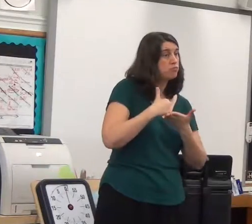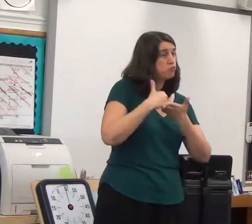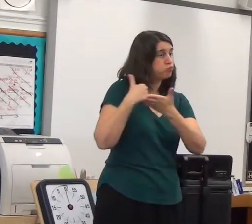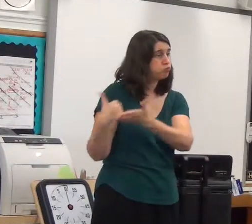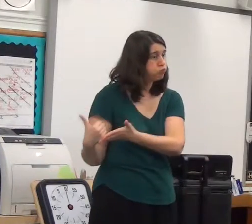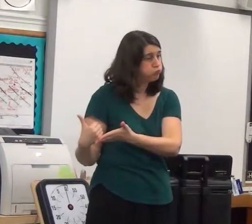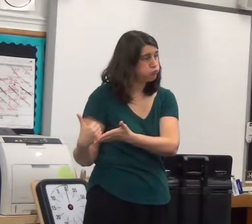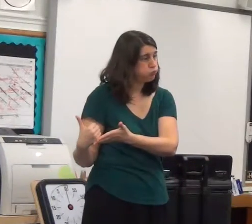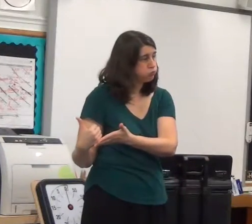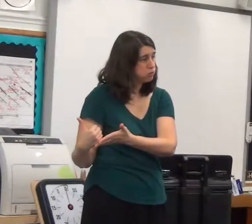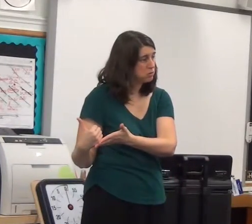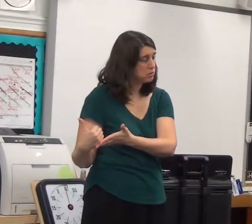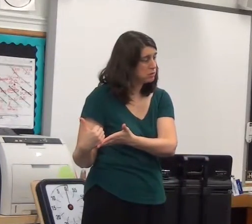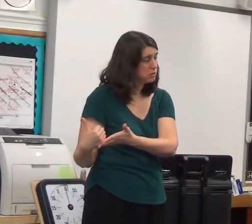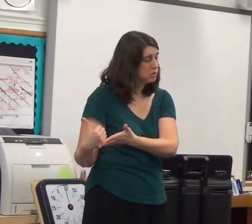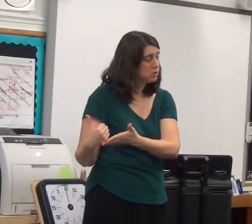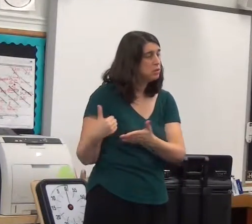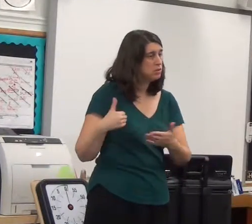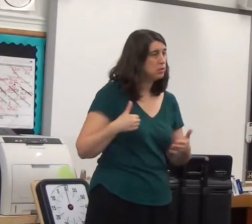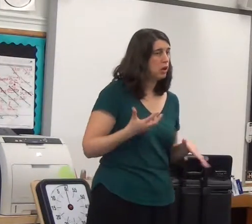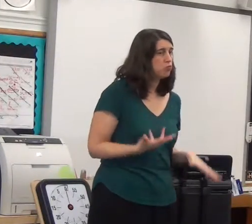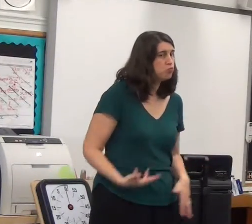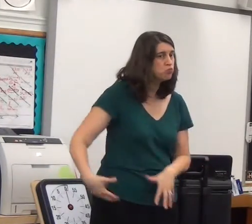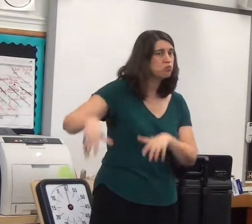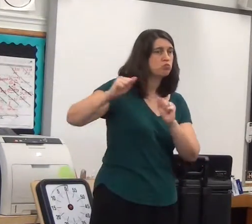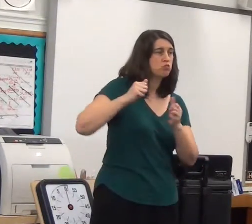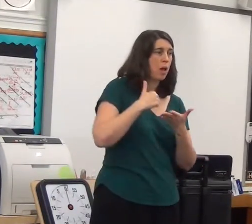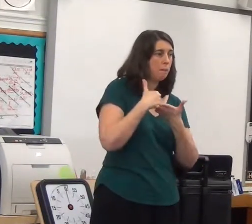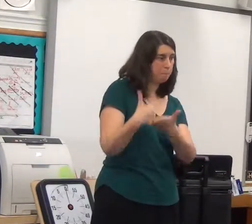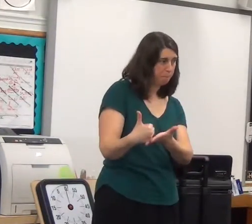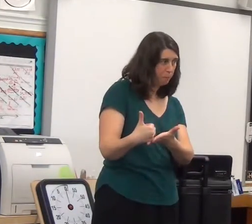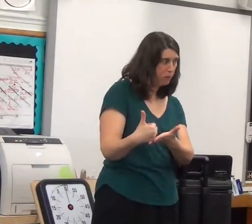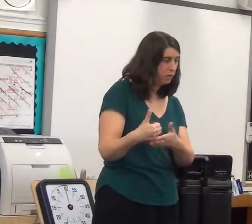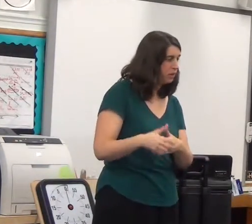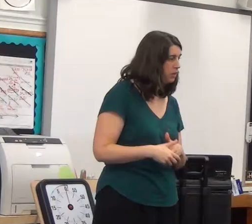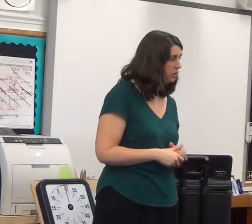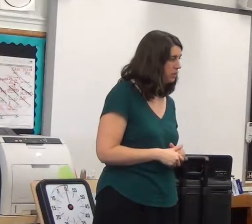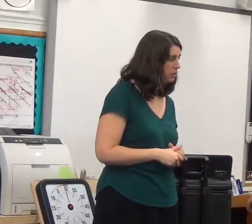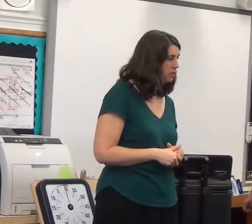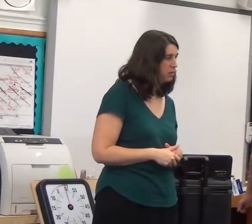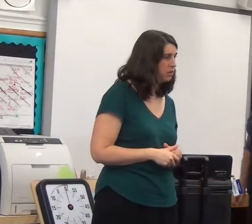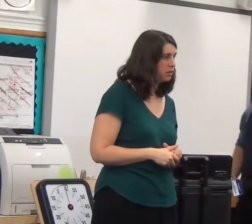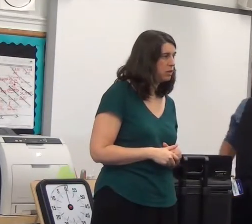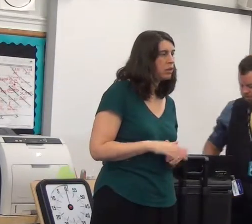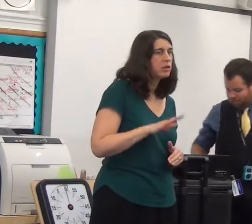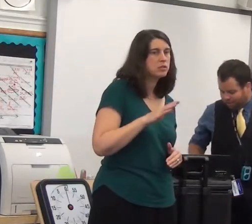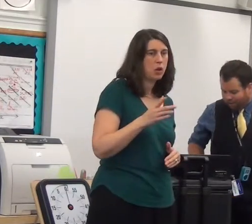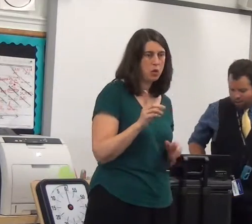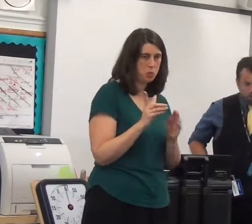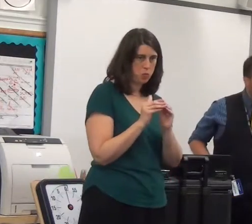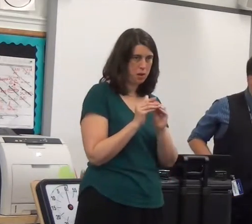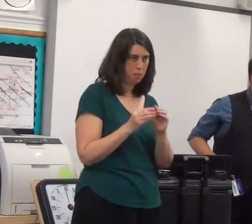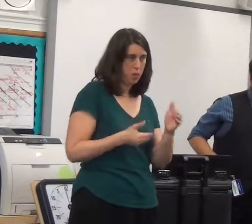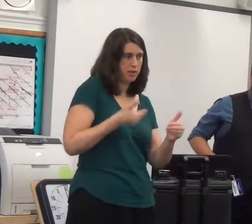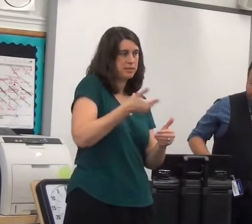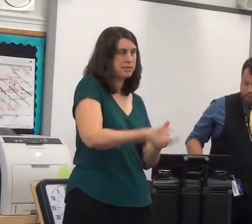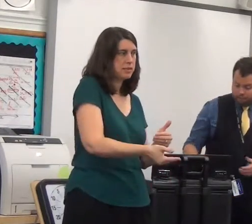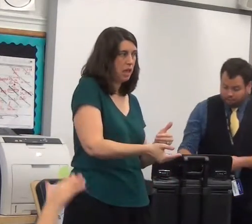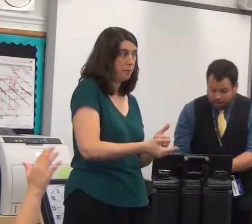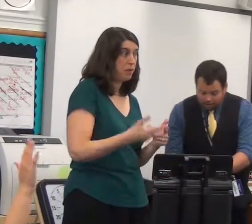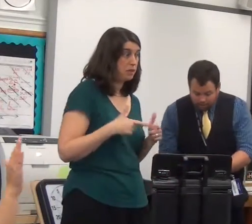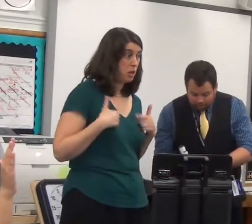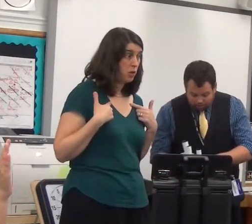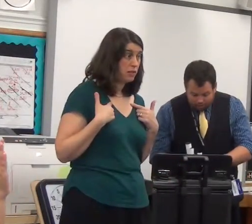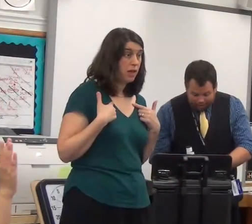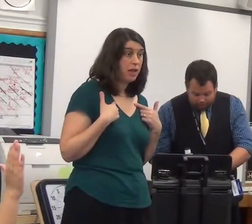need the help. So we're going to have to step up to help them out. Let's take this a step further. In order to live a